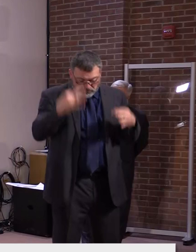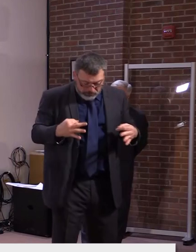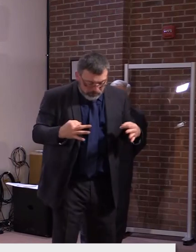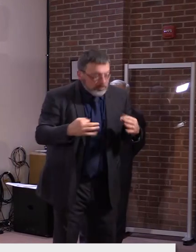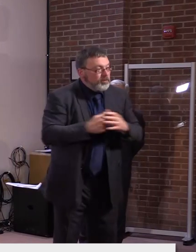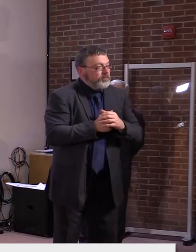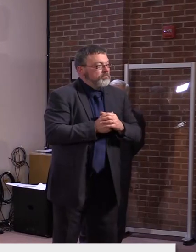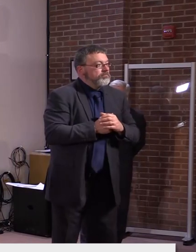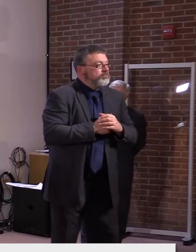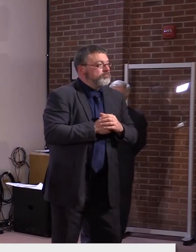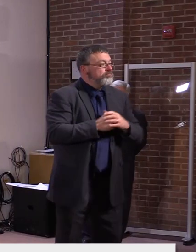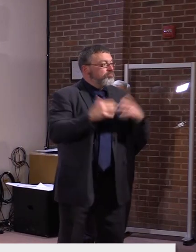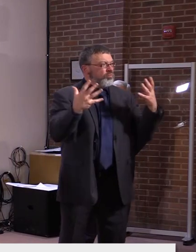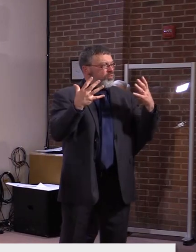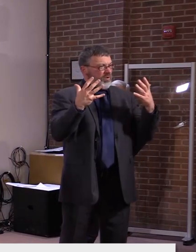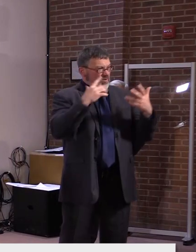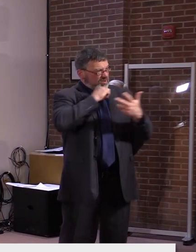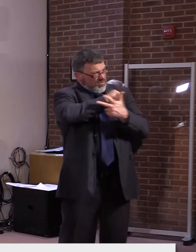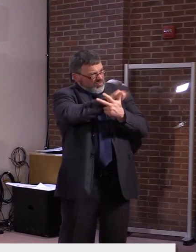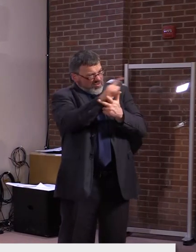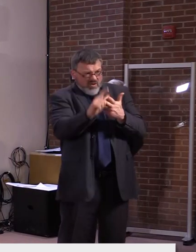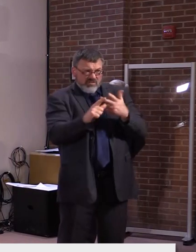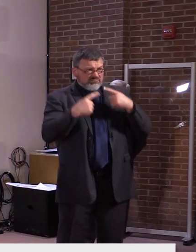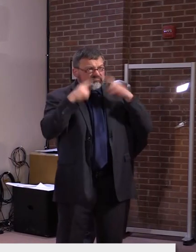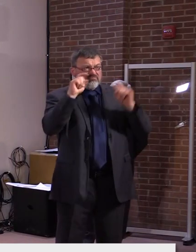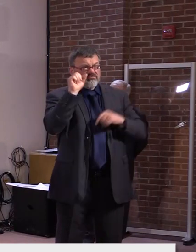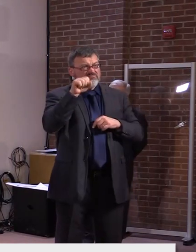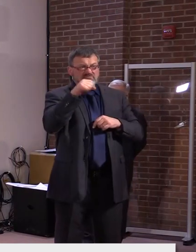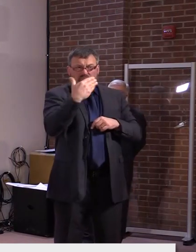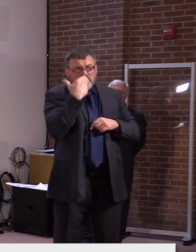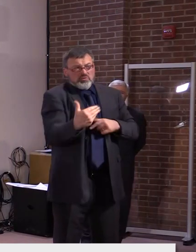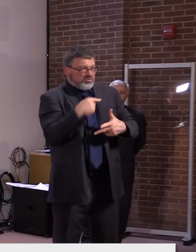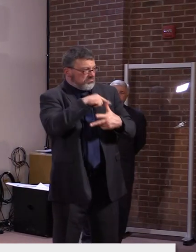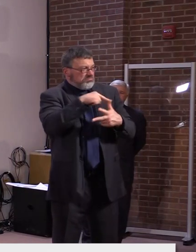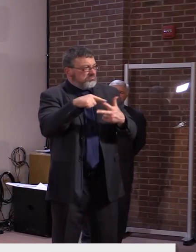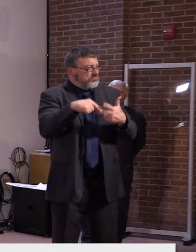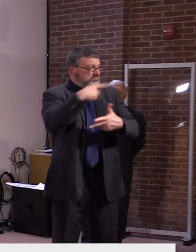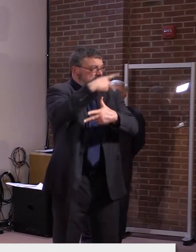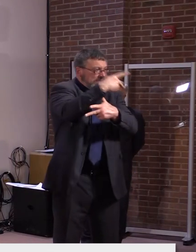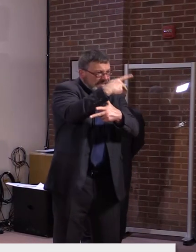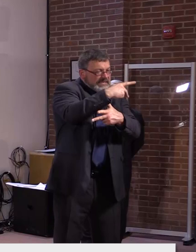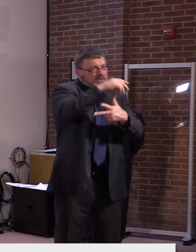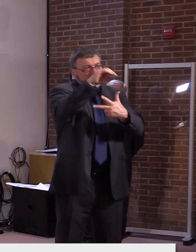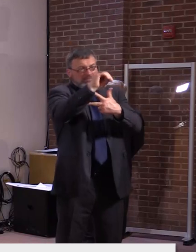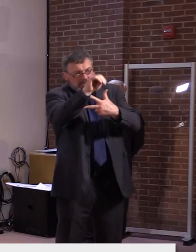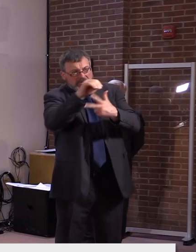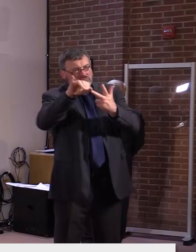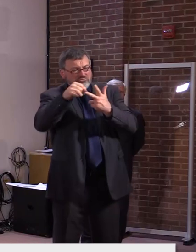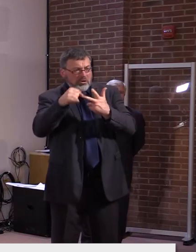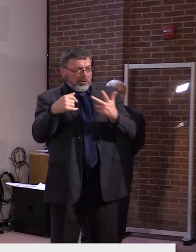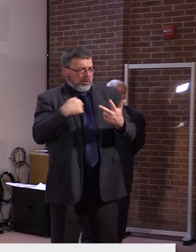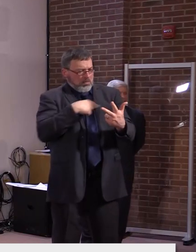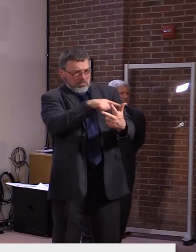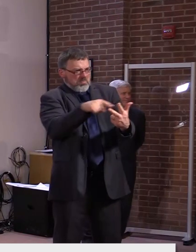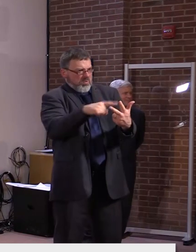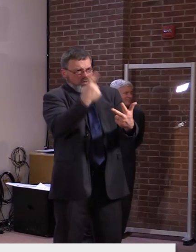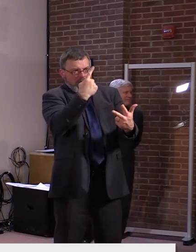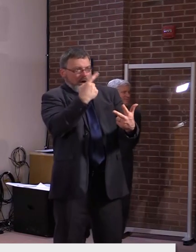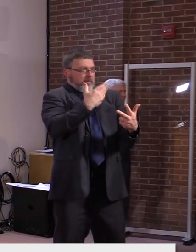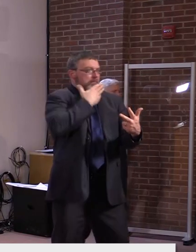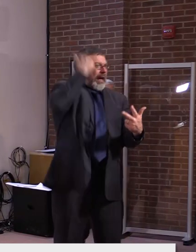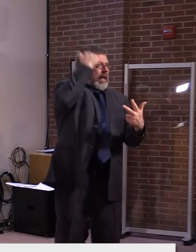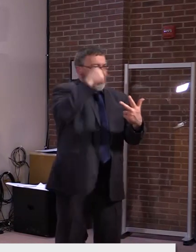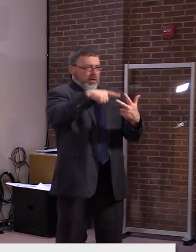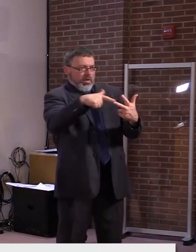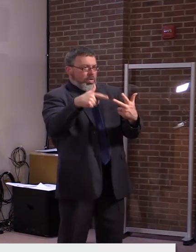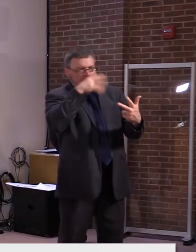three are effective, and so you can't go wrong, but I'm always looking to get the edge in any way I can. So I'm going